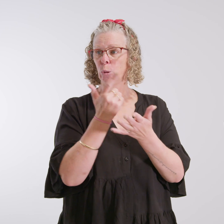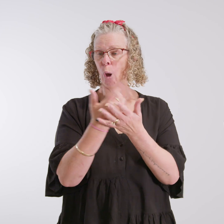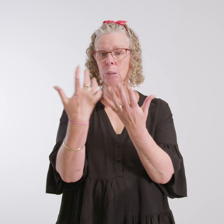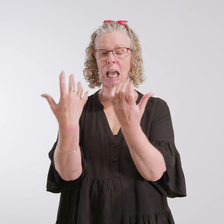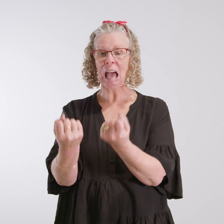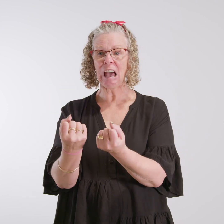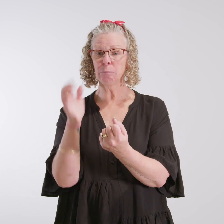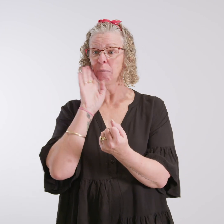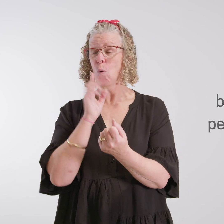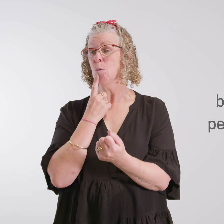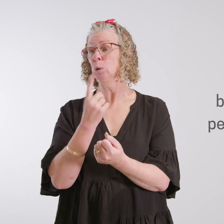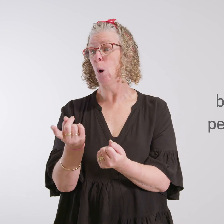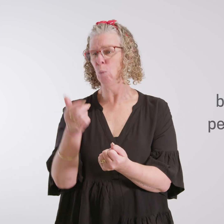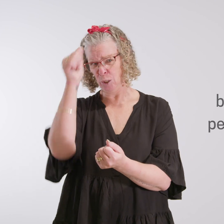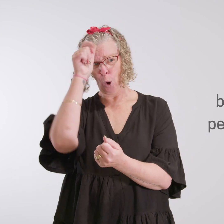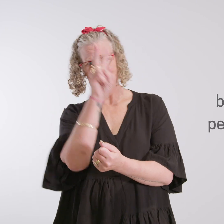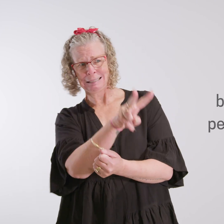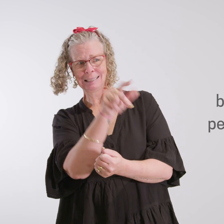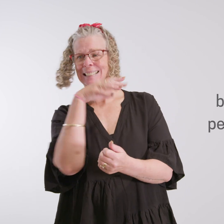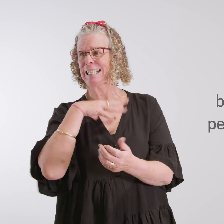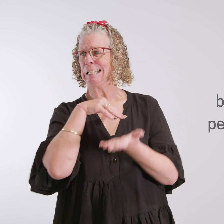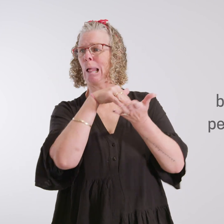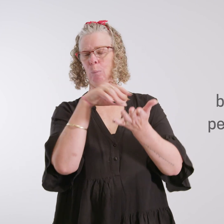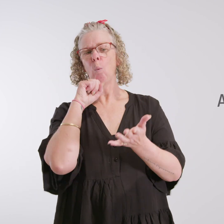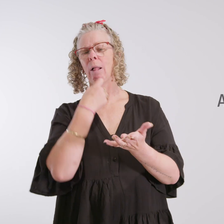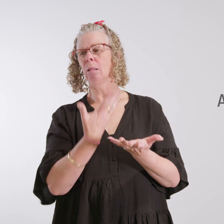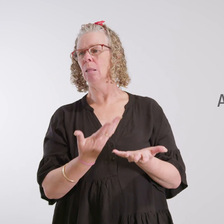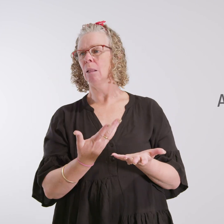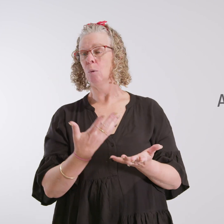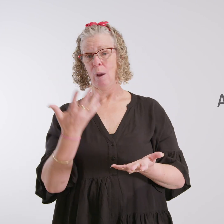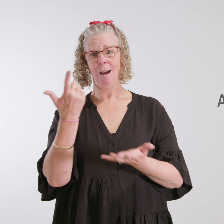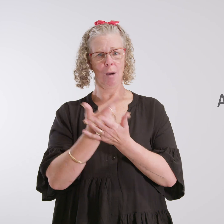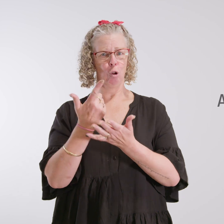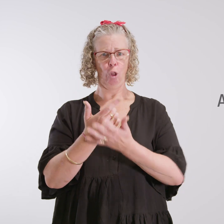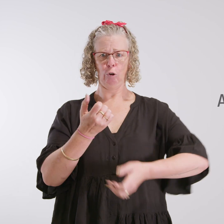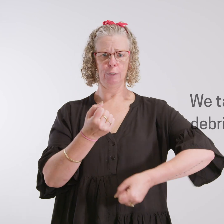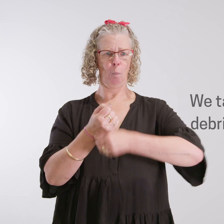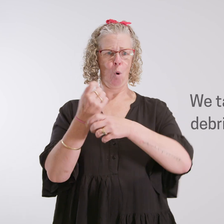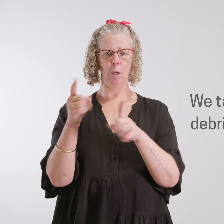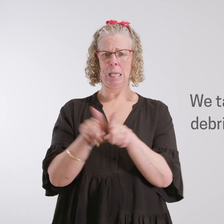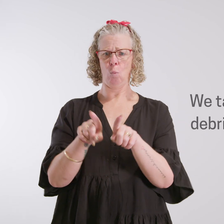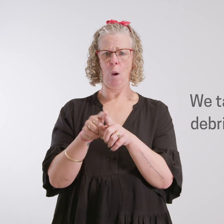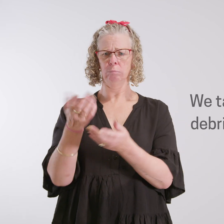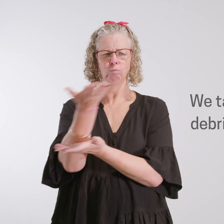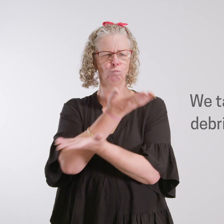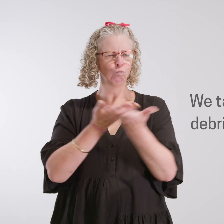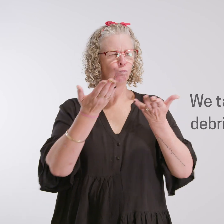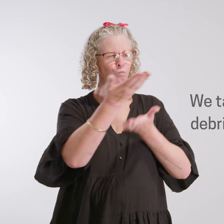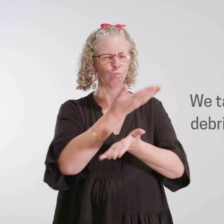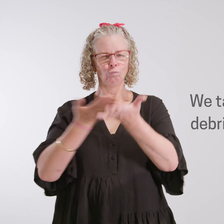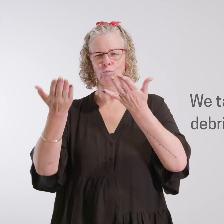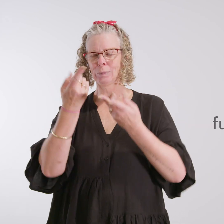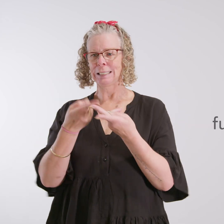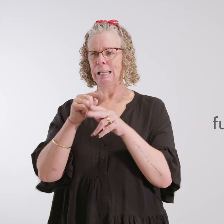even before we were told to go, because we knew people needed help. And we have a lot of support too. We talk to each other, we debrief after